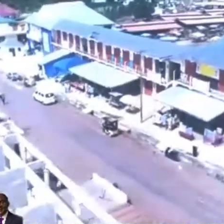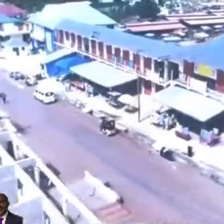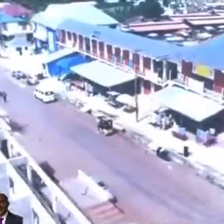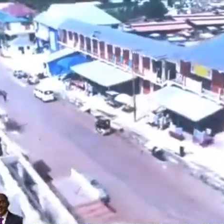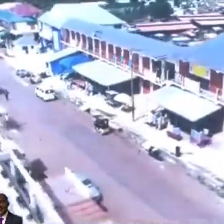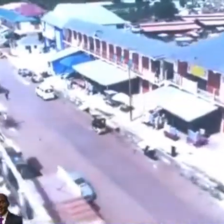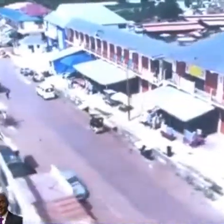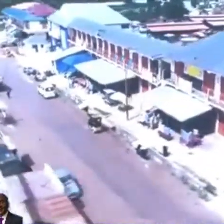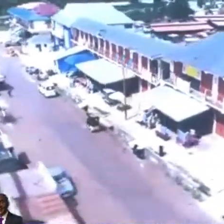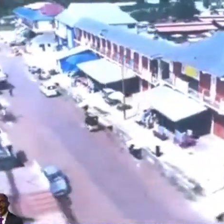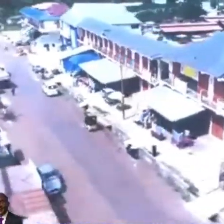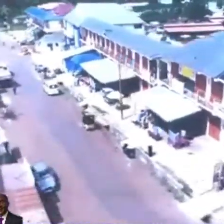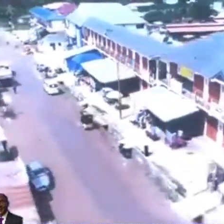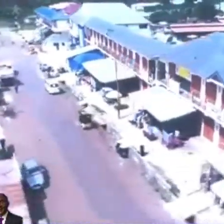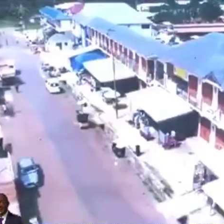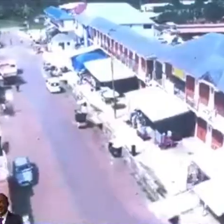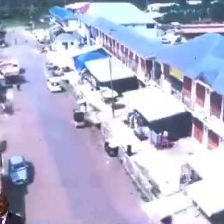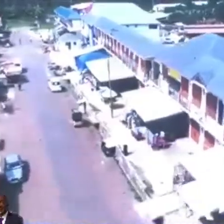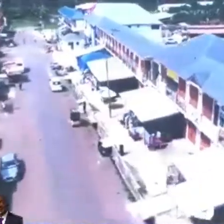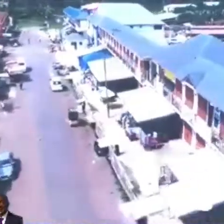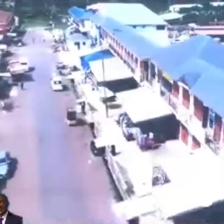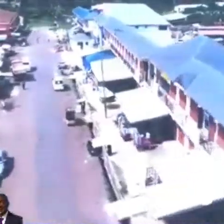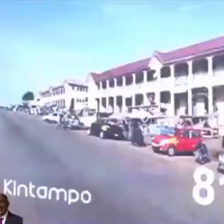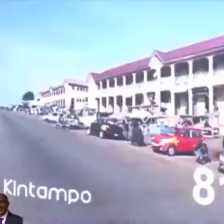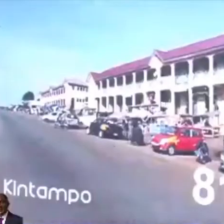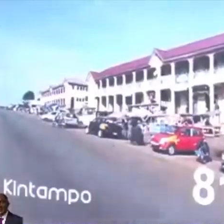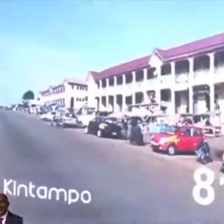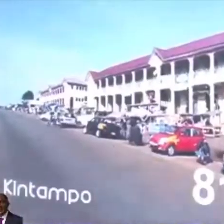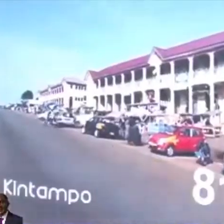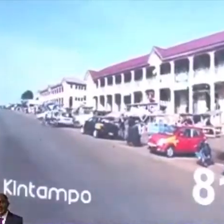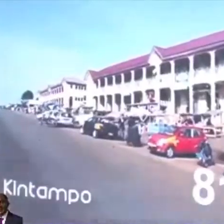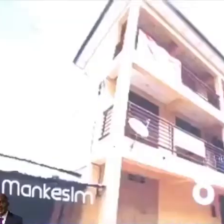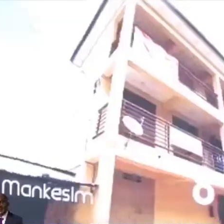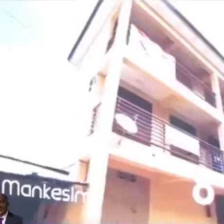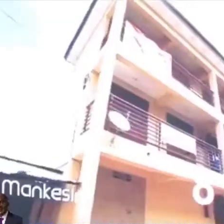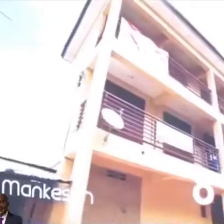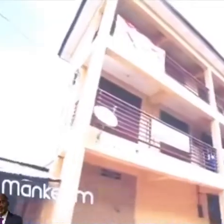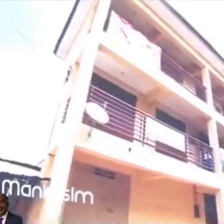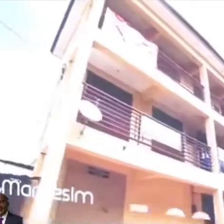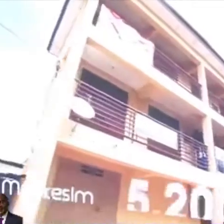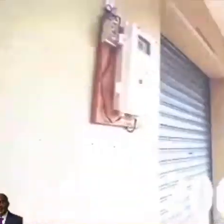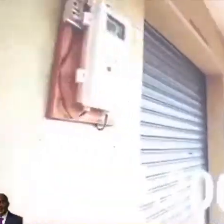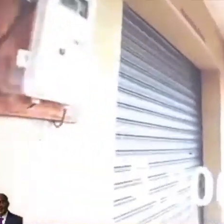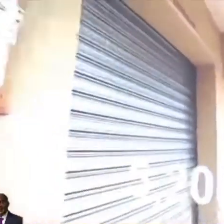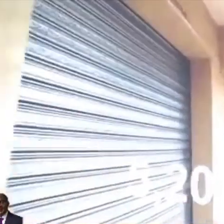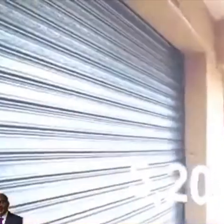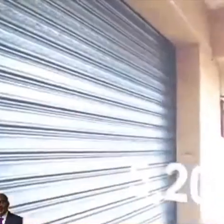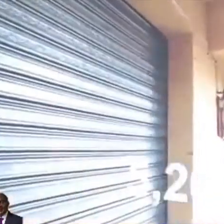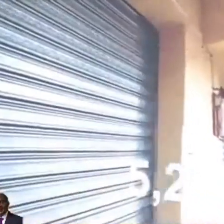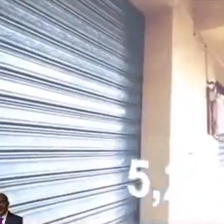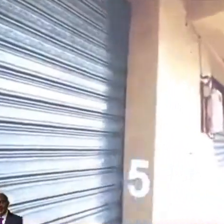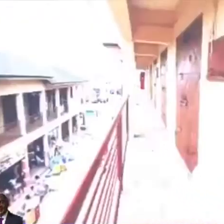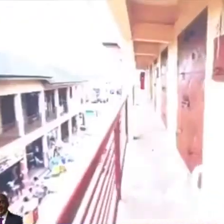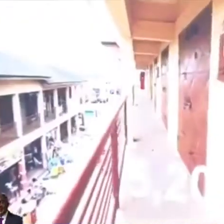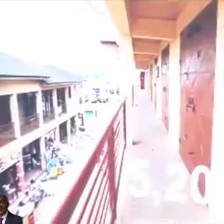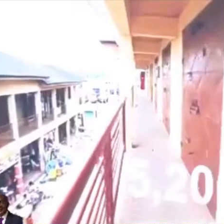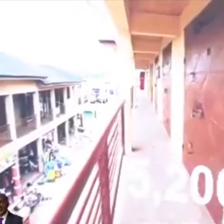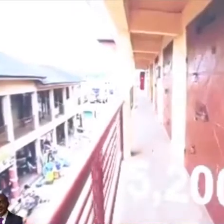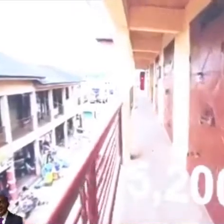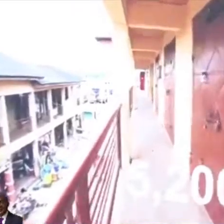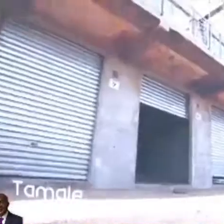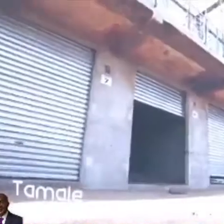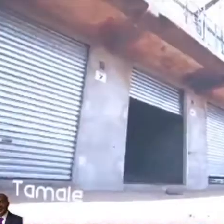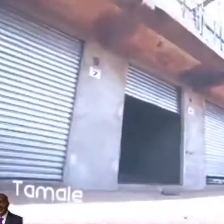around Asante Mampong. The government is building 81 more others with over 5,200 stores in between